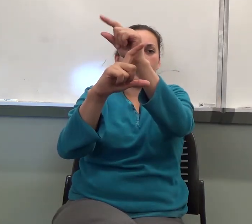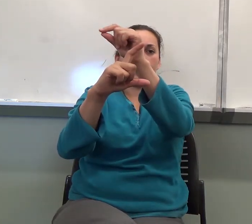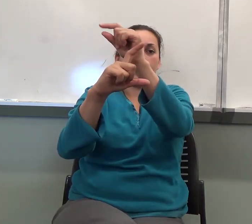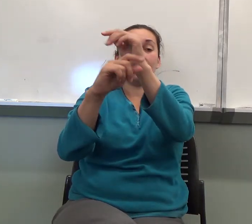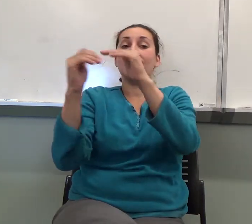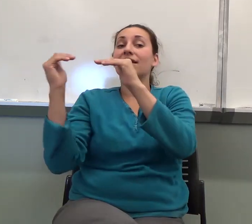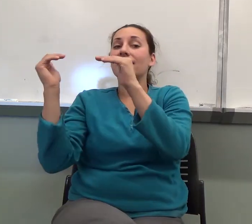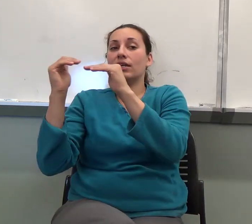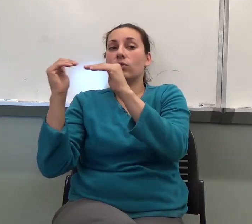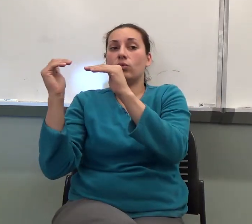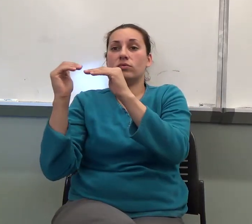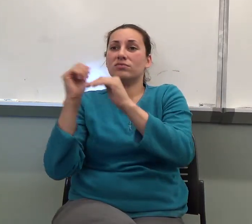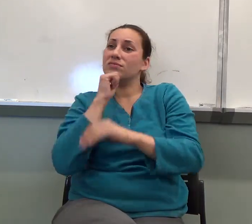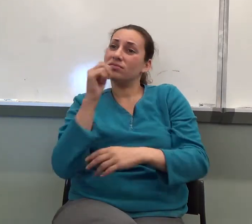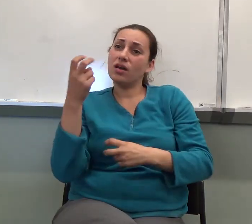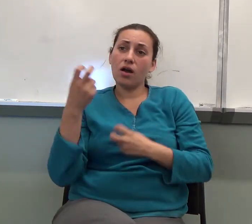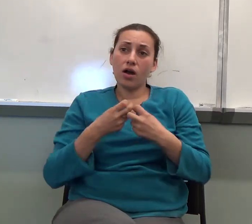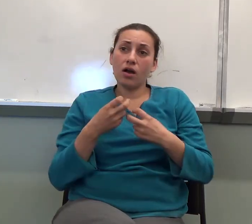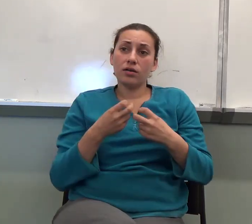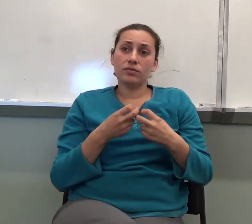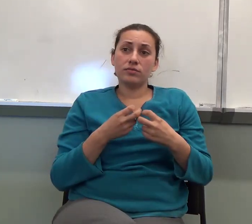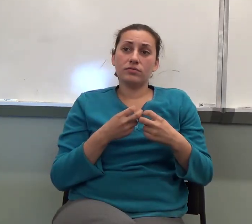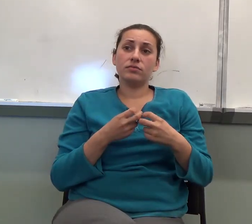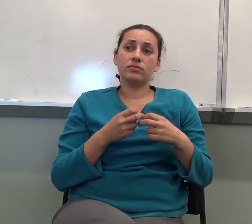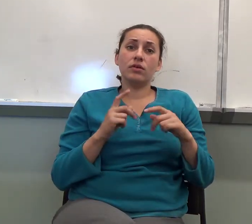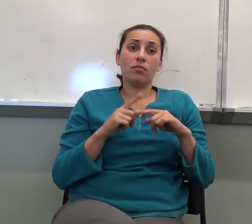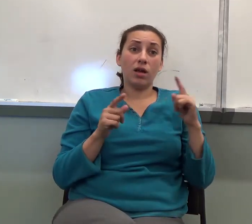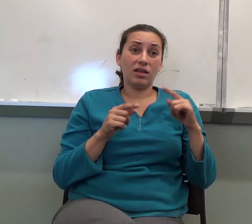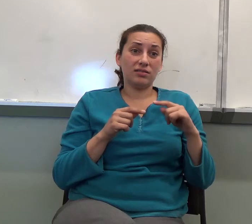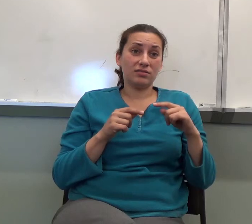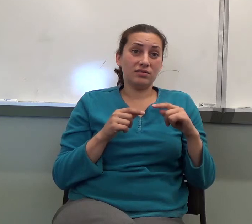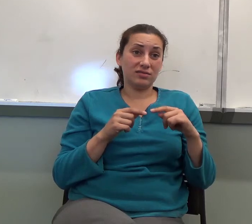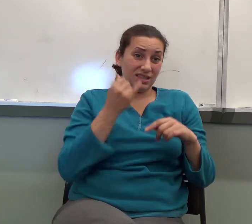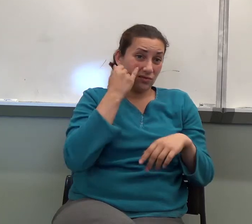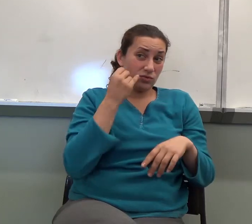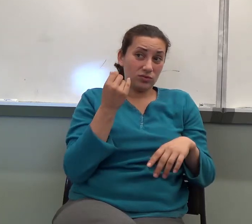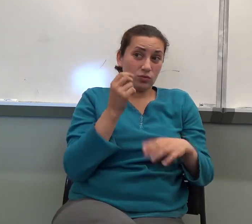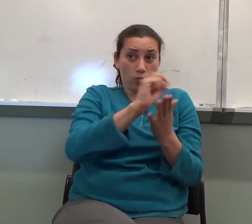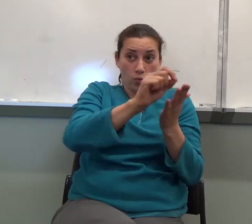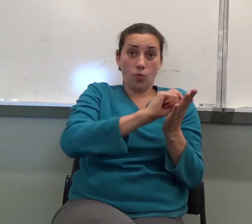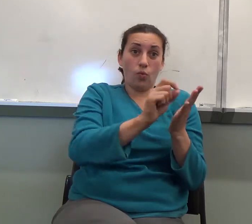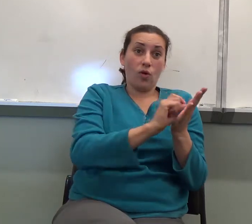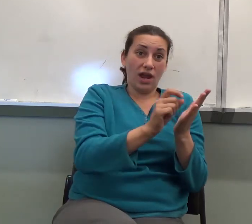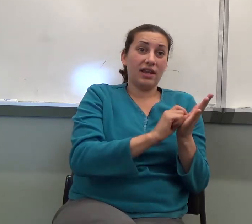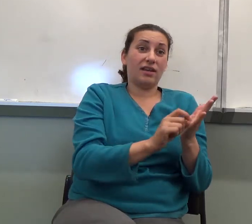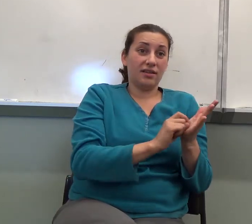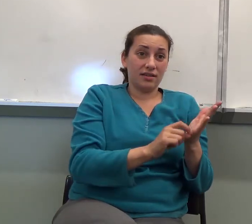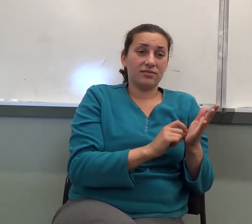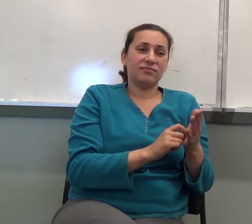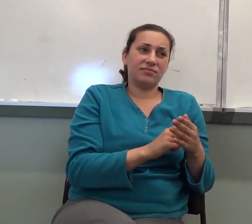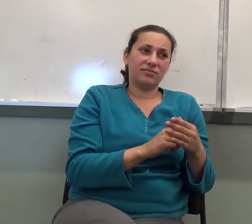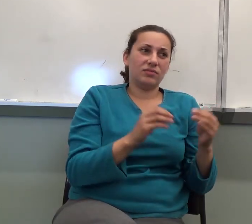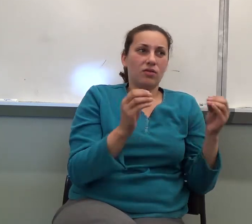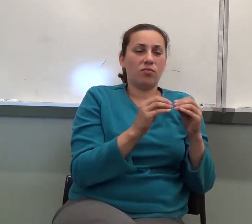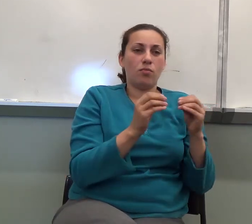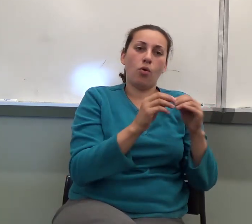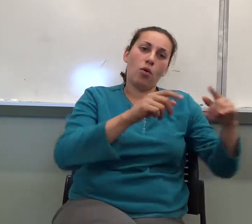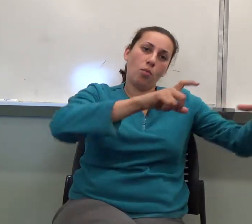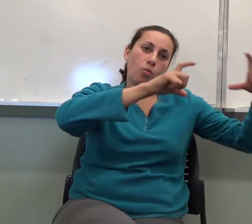are not too bad. If you did all this calculating that we did by hand, you'd have a whole lot more parentheses and stuff like that. It just gets